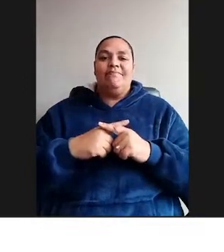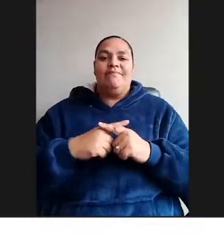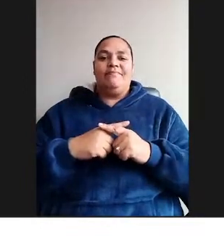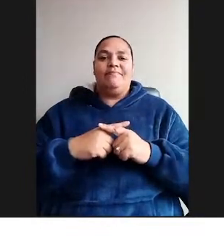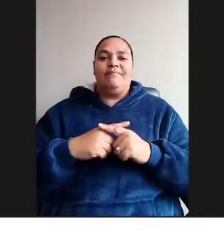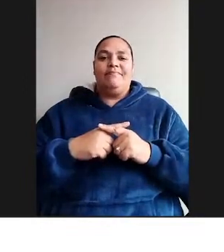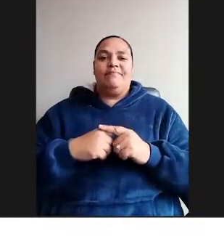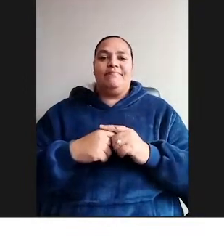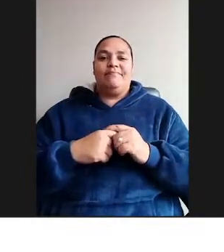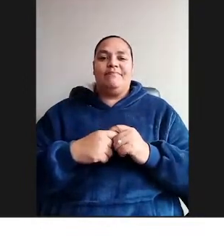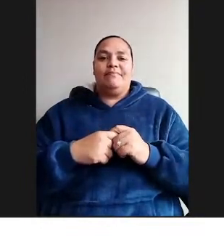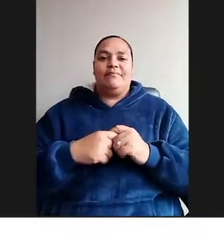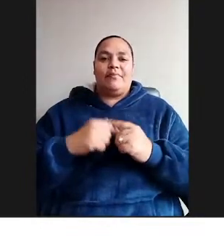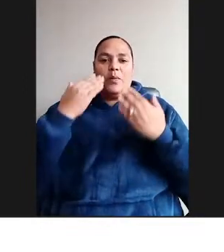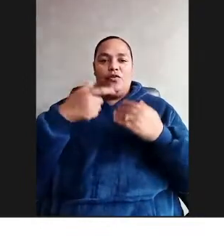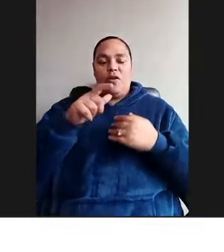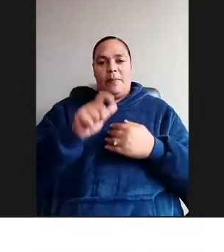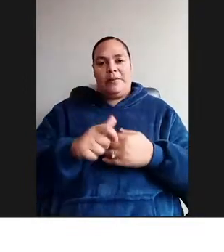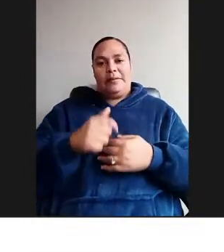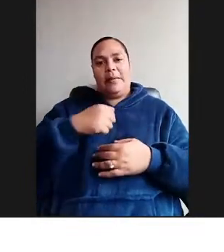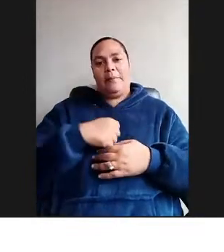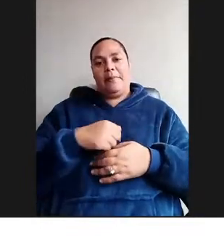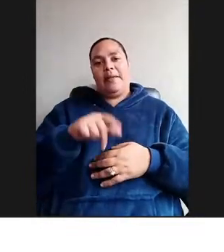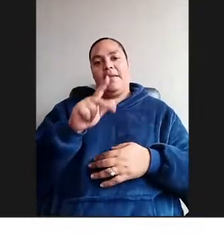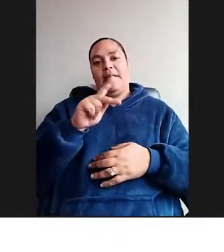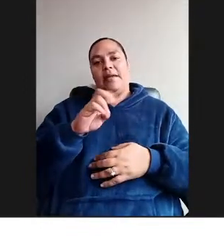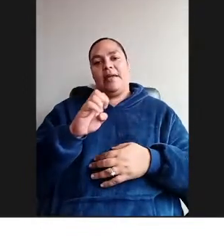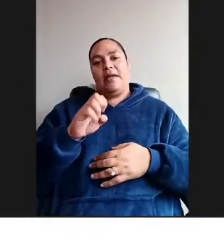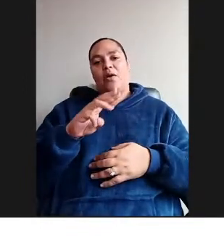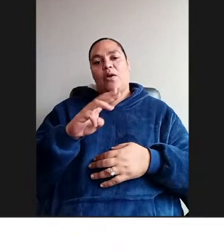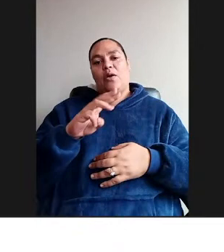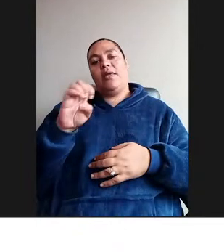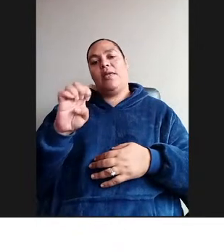Good morning, Chairperson. Themba Keso, Manager PEO. Thank you.